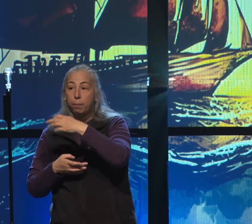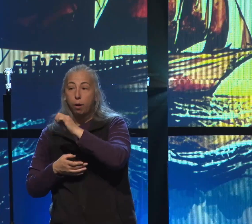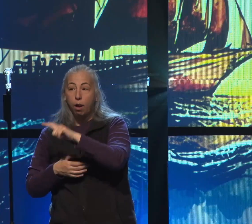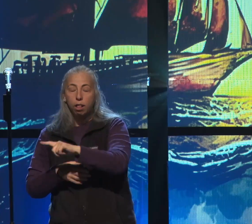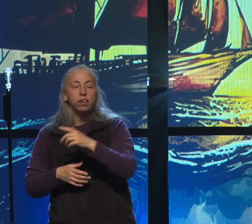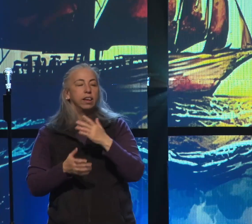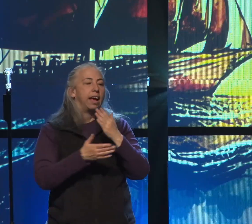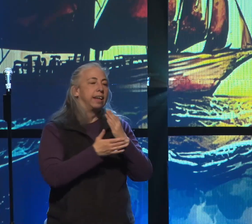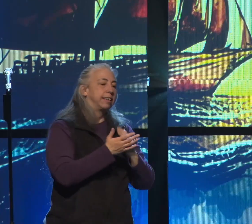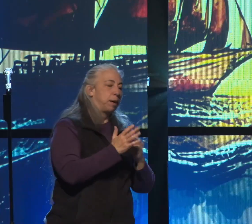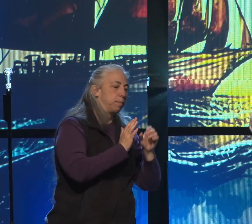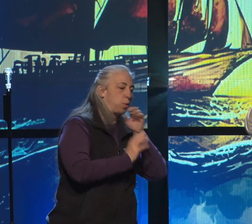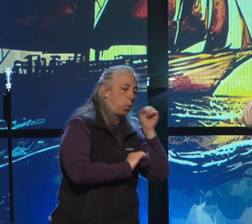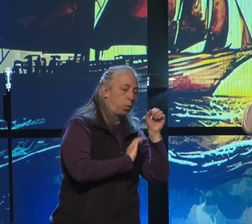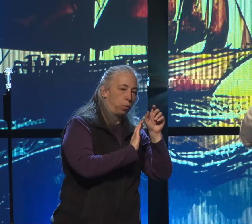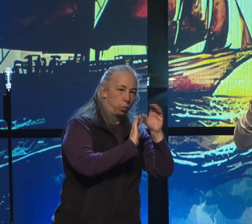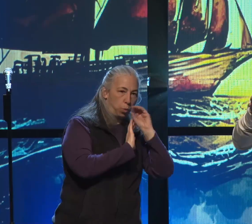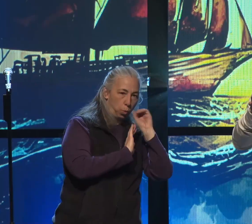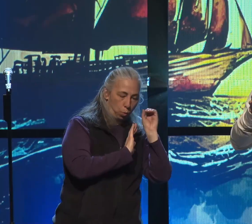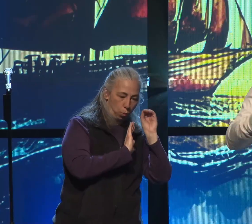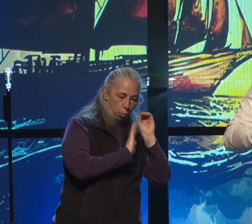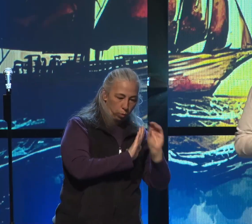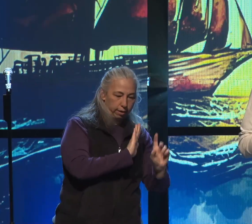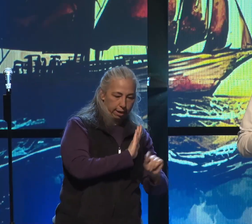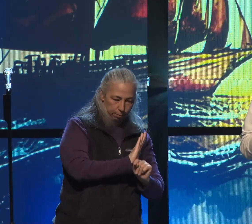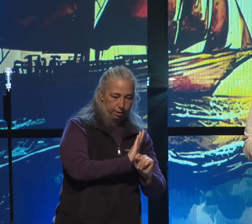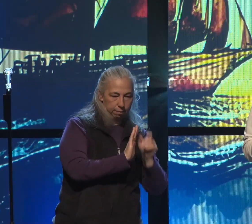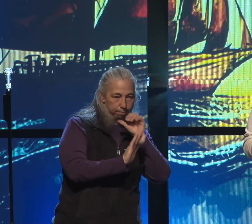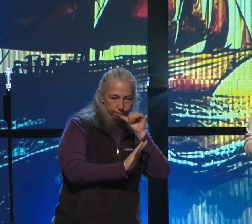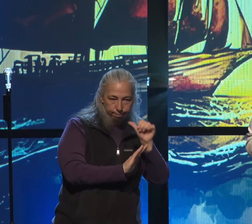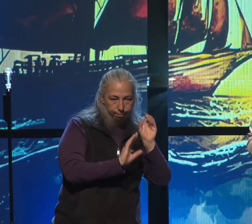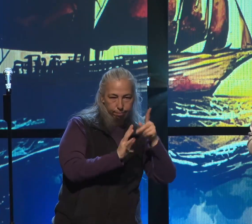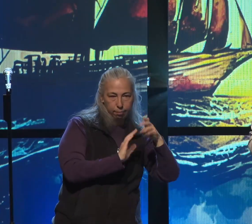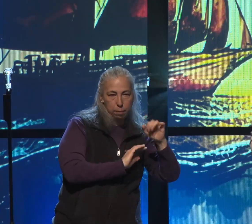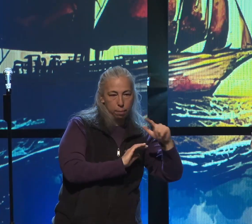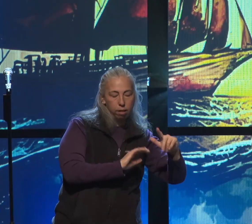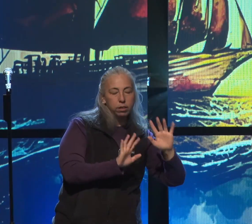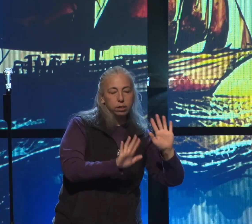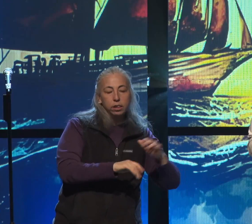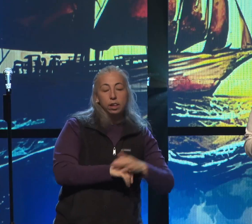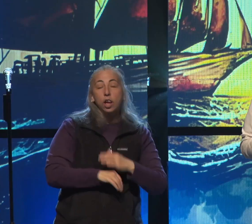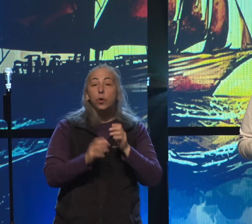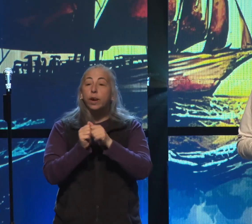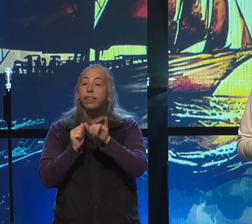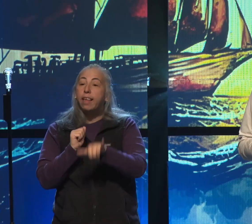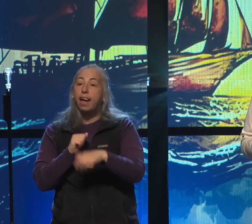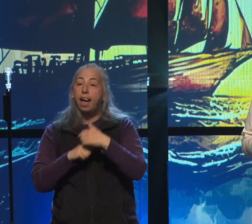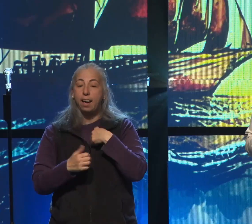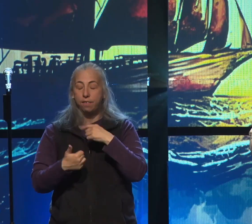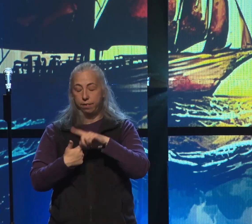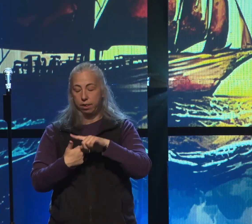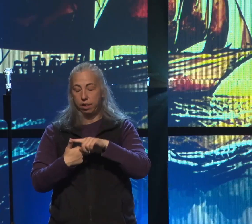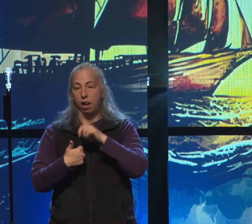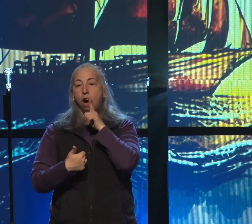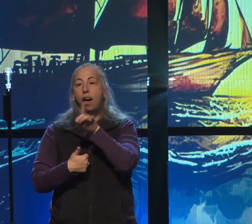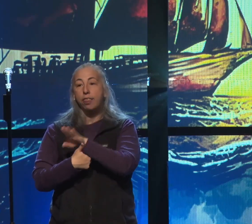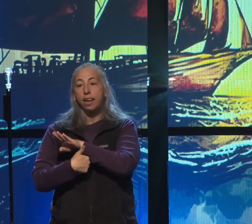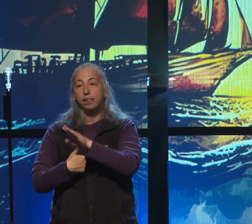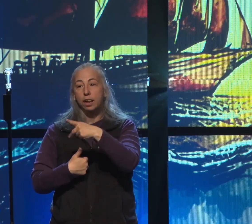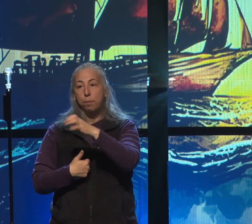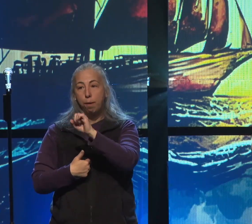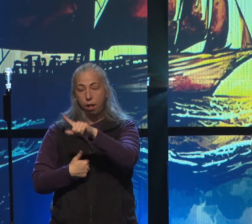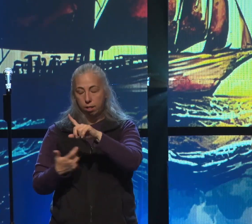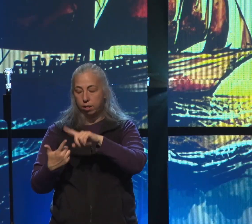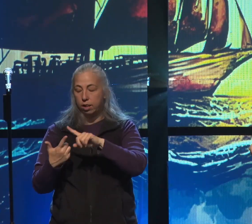New Testament, we have these letters that are called the Pauline letters, and there's authentic Paul, there's pseudo-Paul, and then believe it or not, there's actually